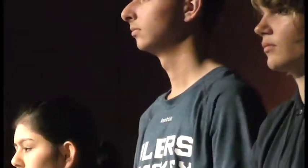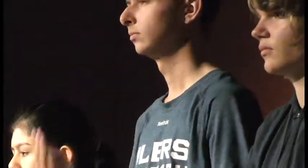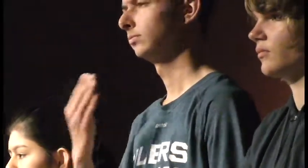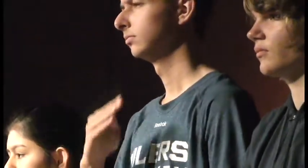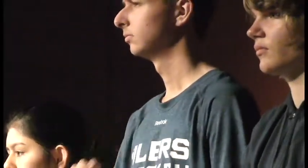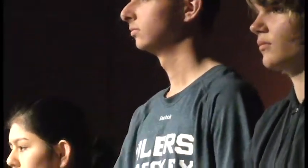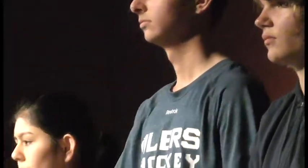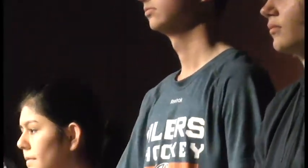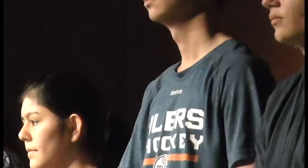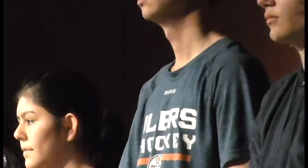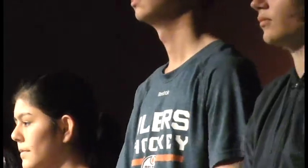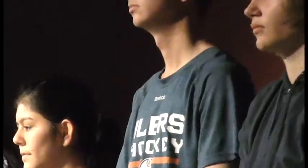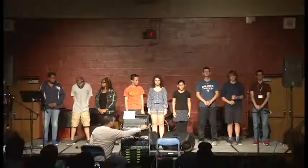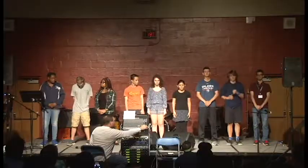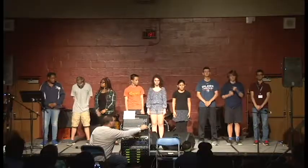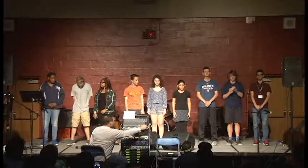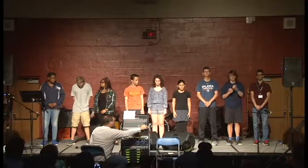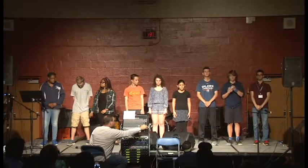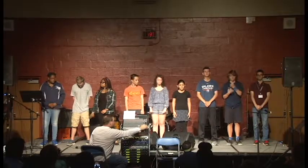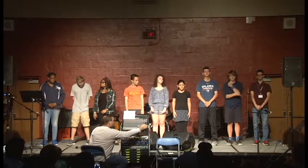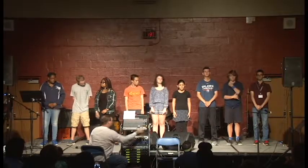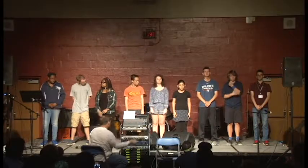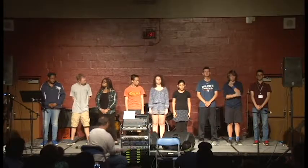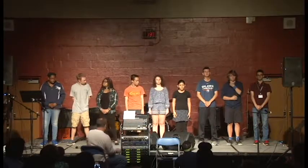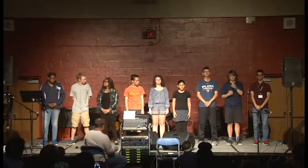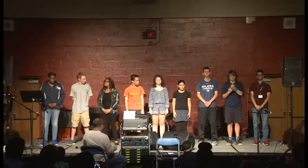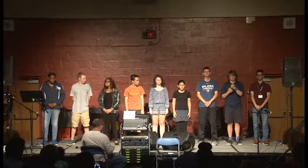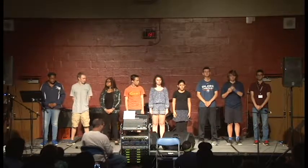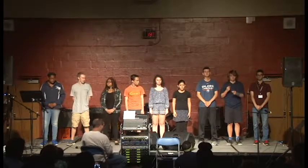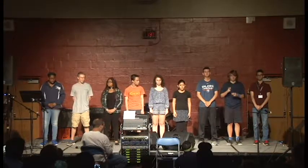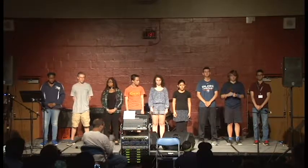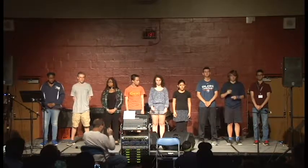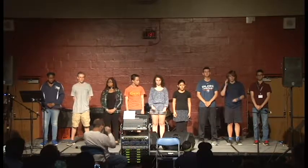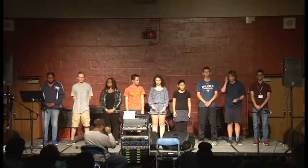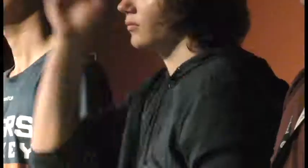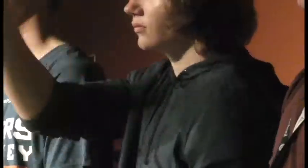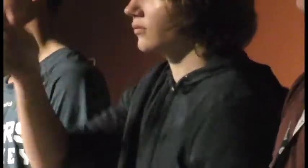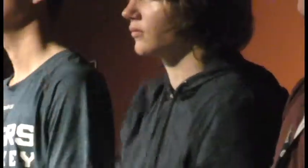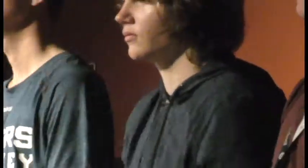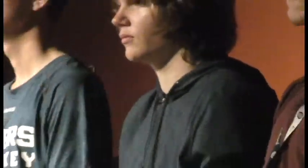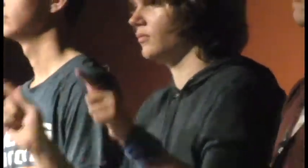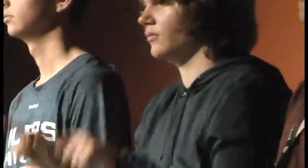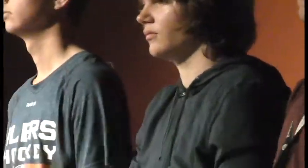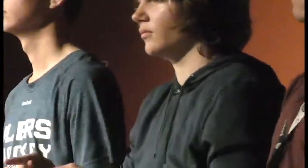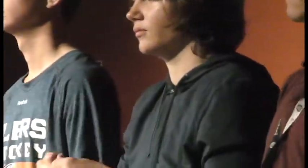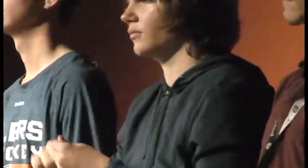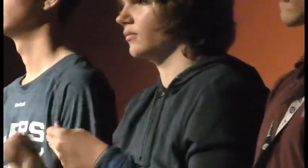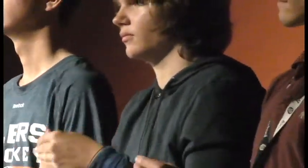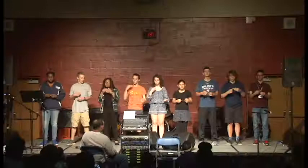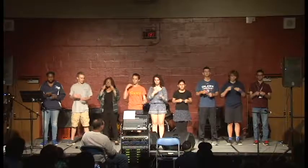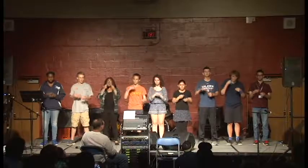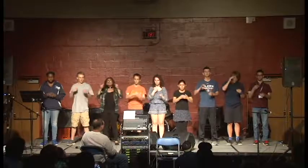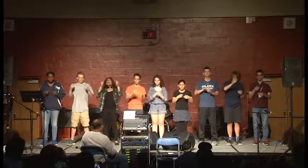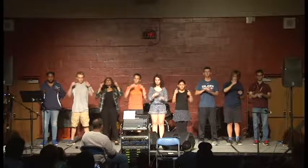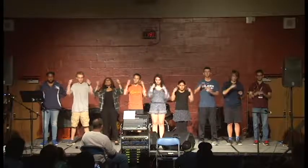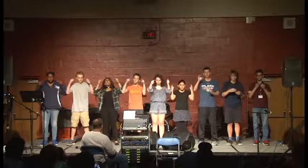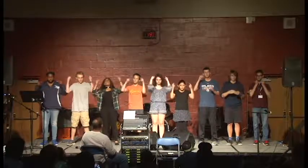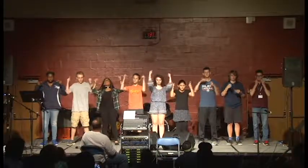know if you never even try. Do it for your country. Do it for your name. Cause there gonna be a day when you're standing in the hall of